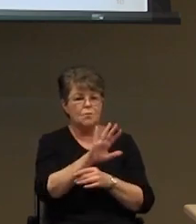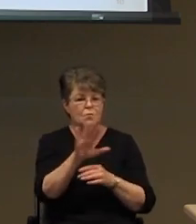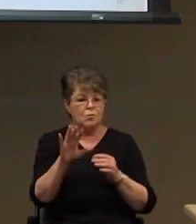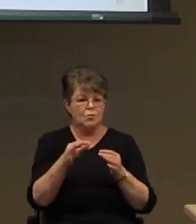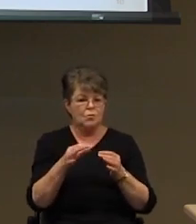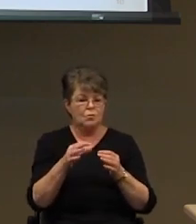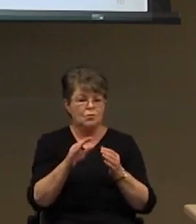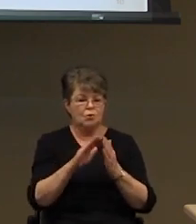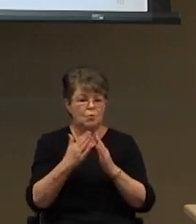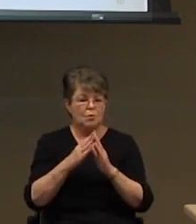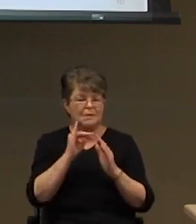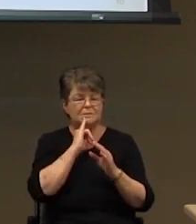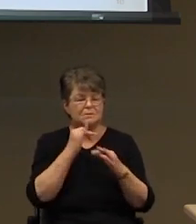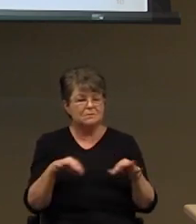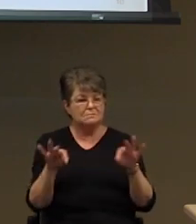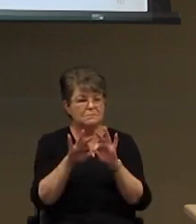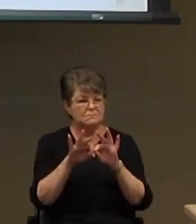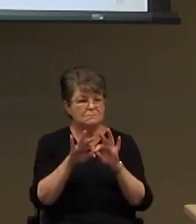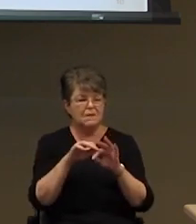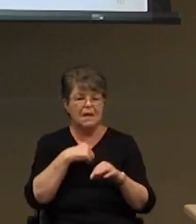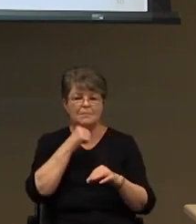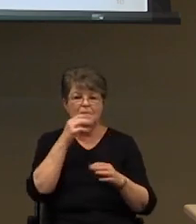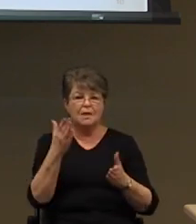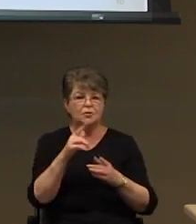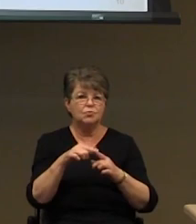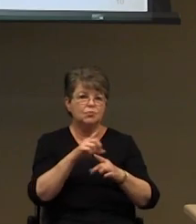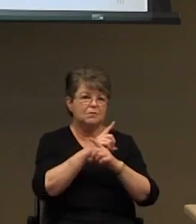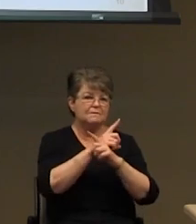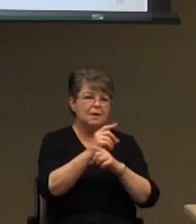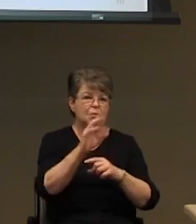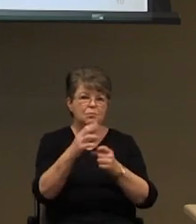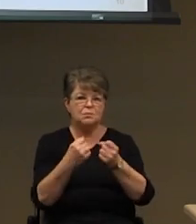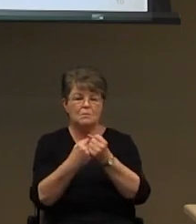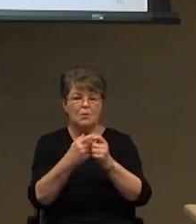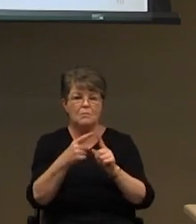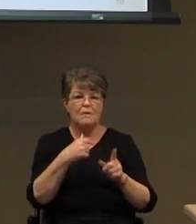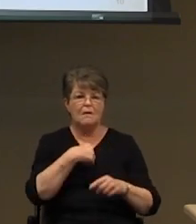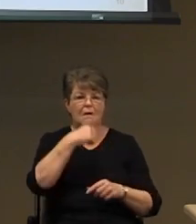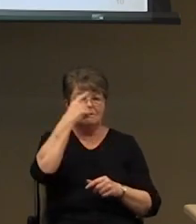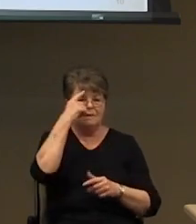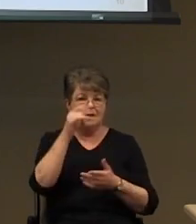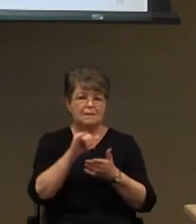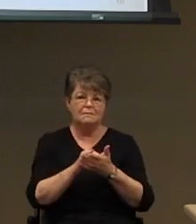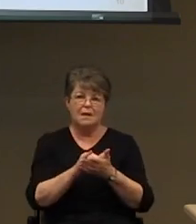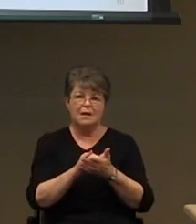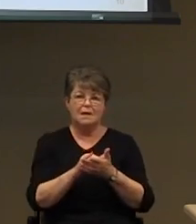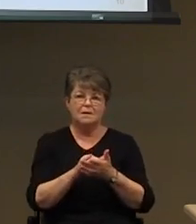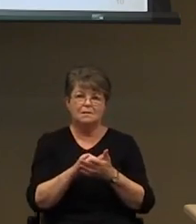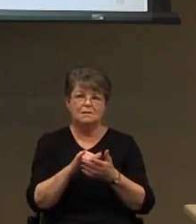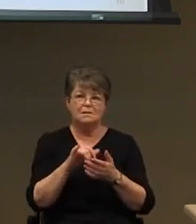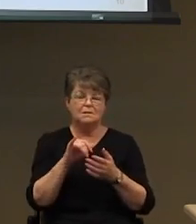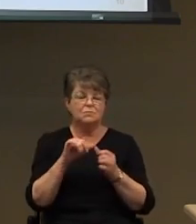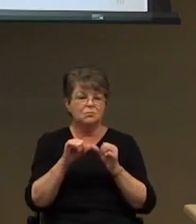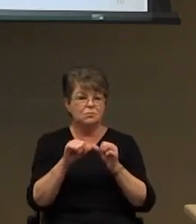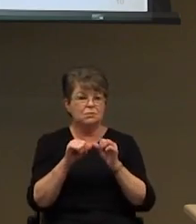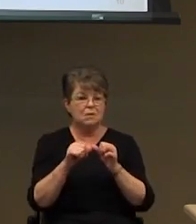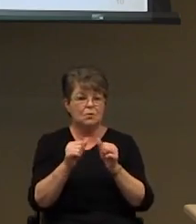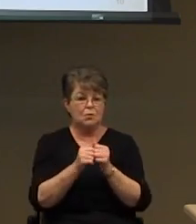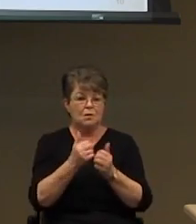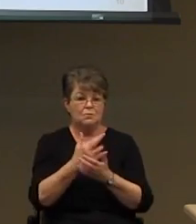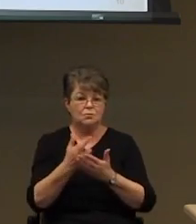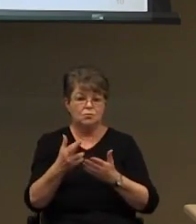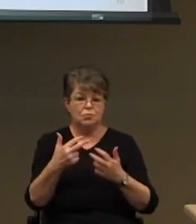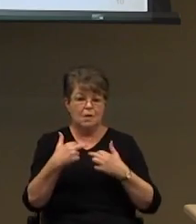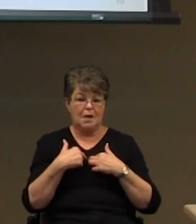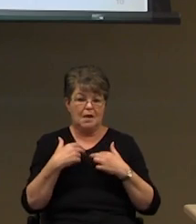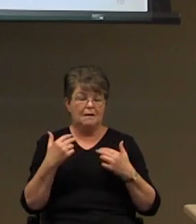And I'm not here to defend or support, but I think that if you continue with the resources we have in